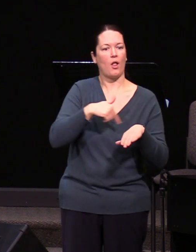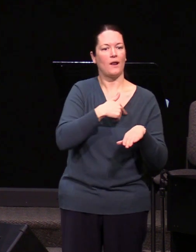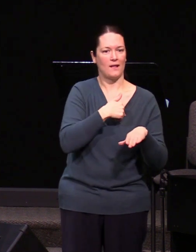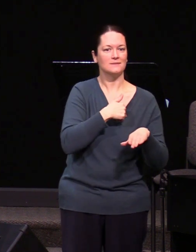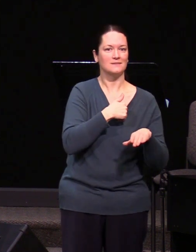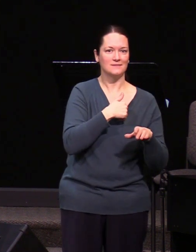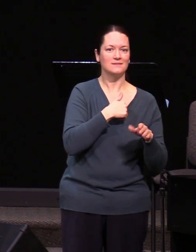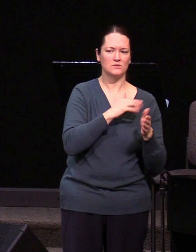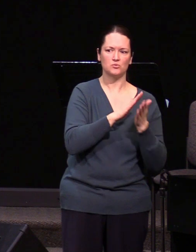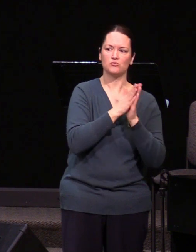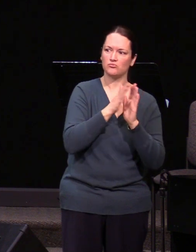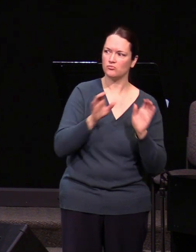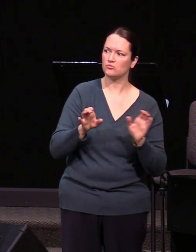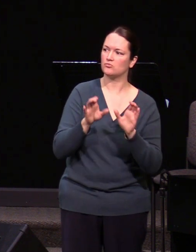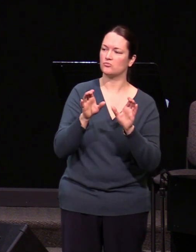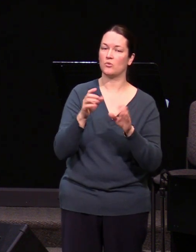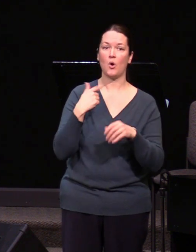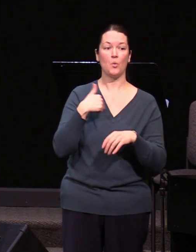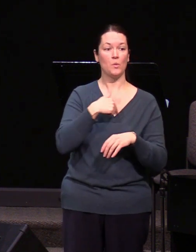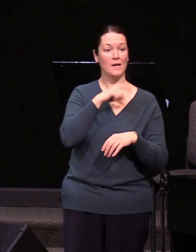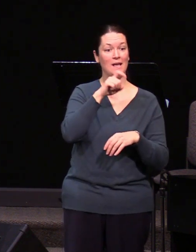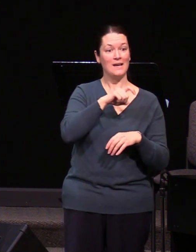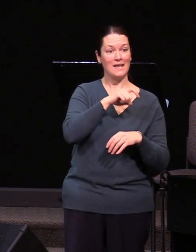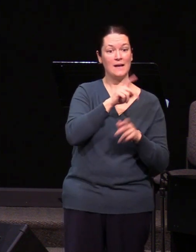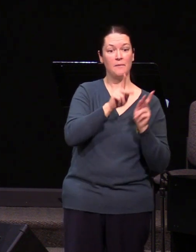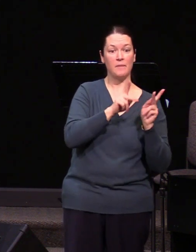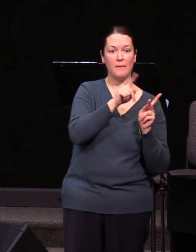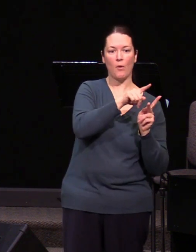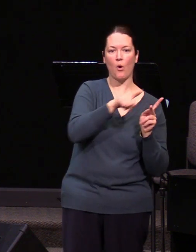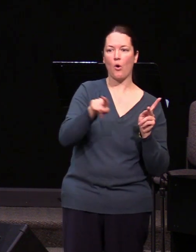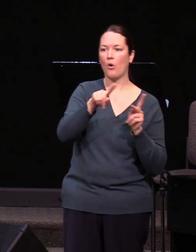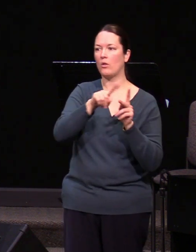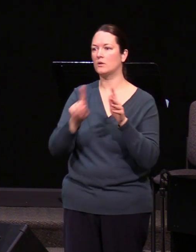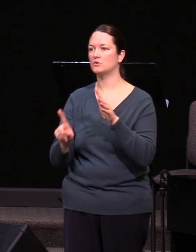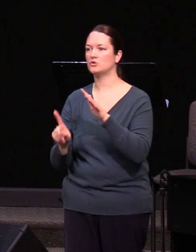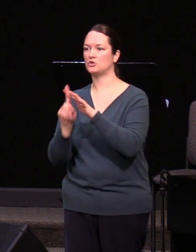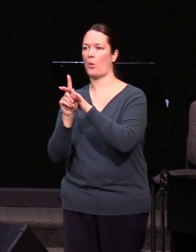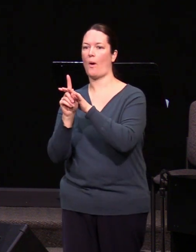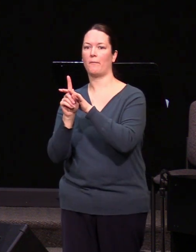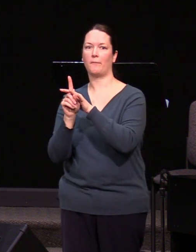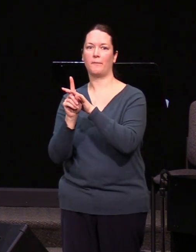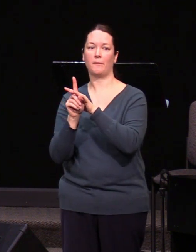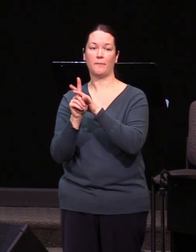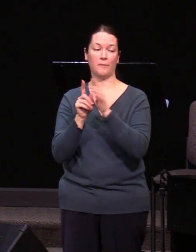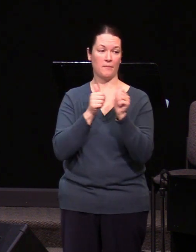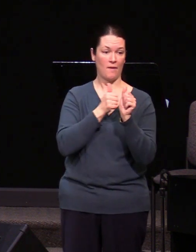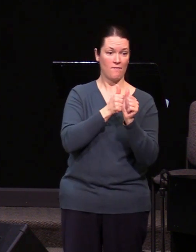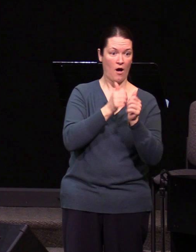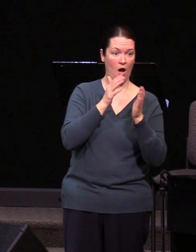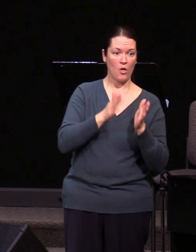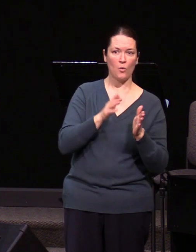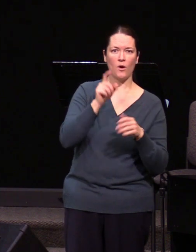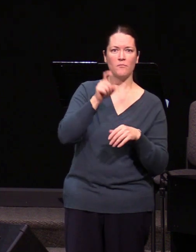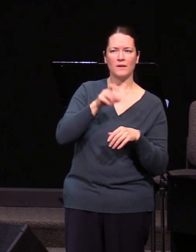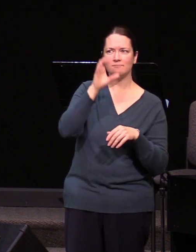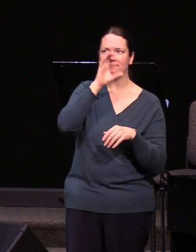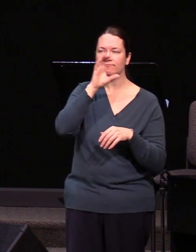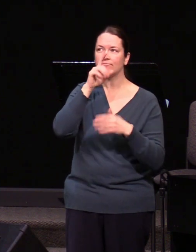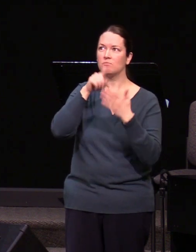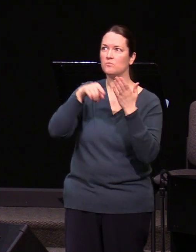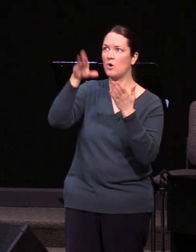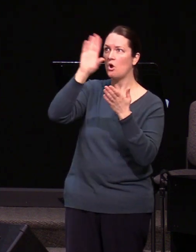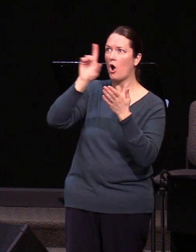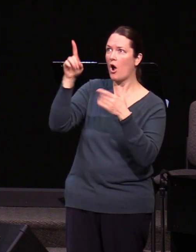We need people to show up. We need followers to seek out what God is already